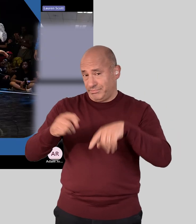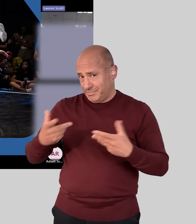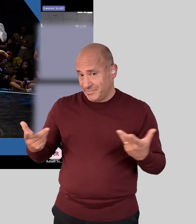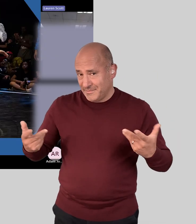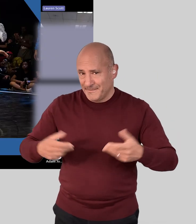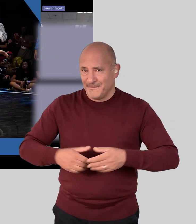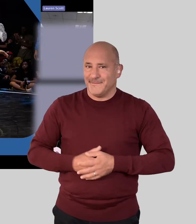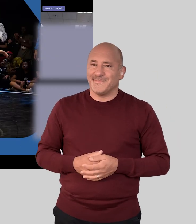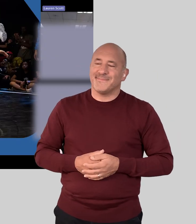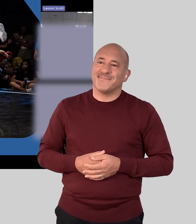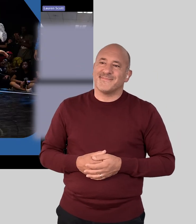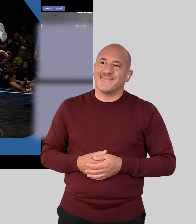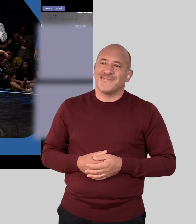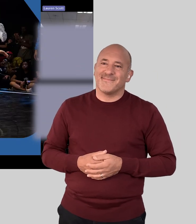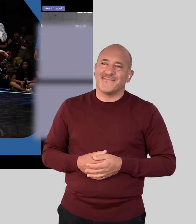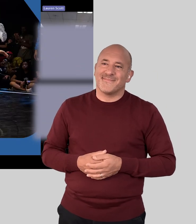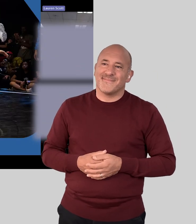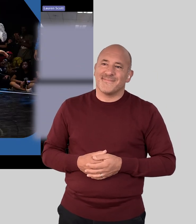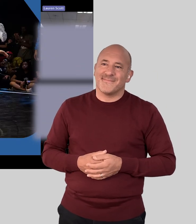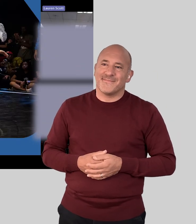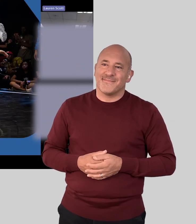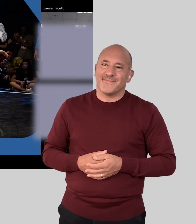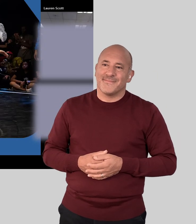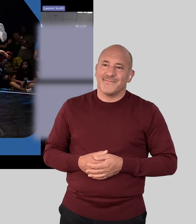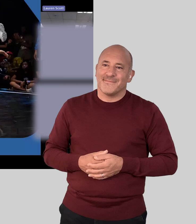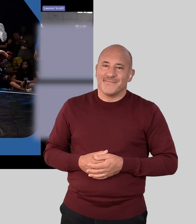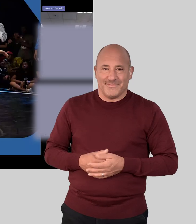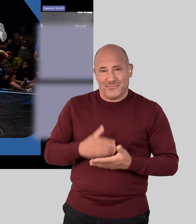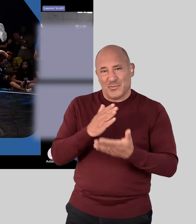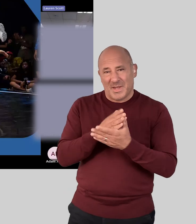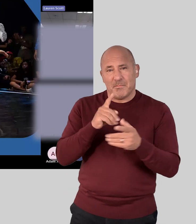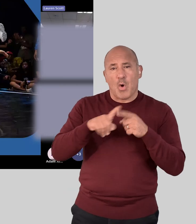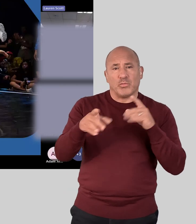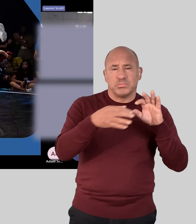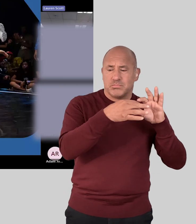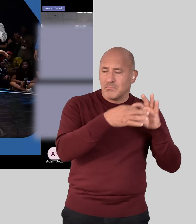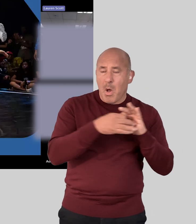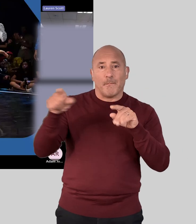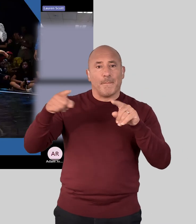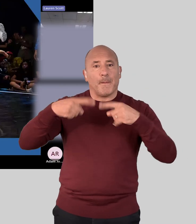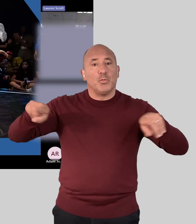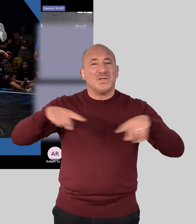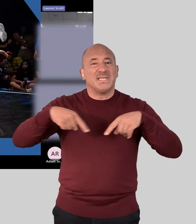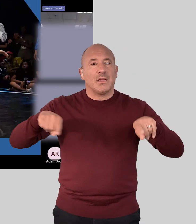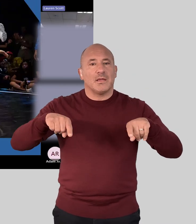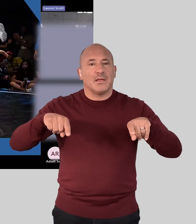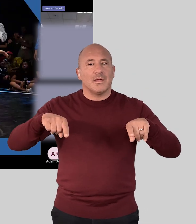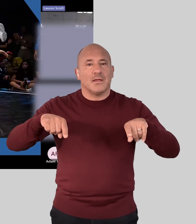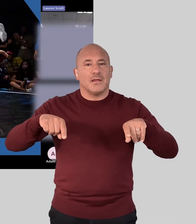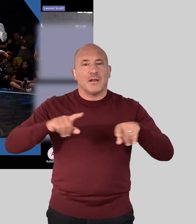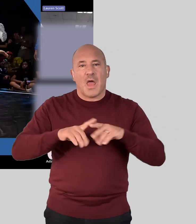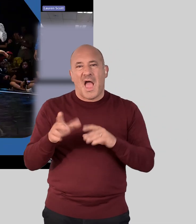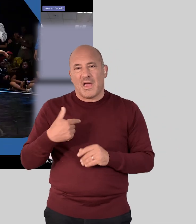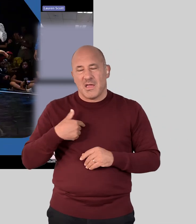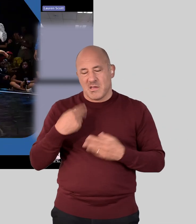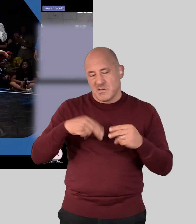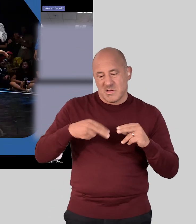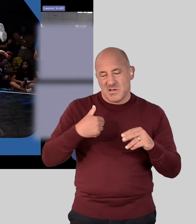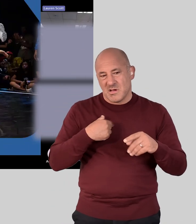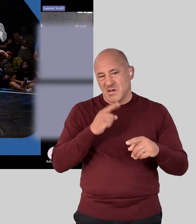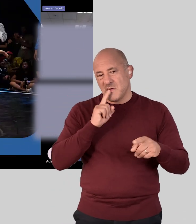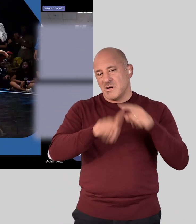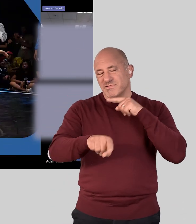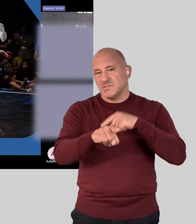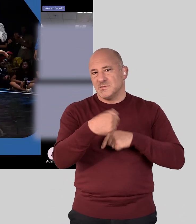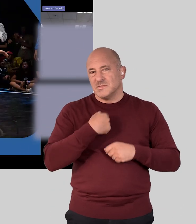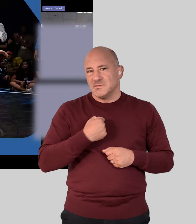types of formats that you can present them in. So it's a lot about like communicating to the music,